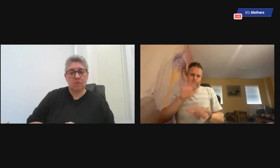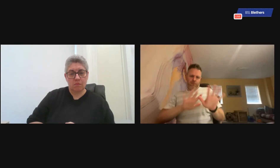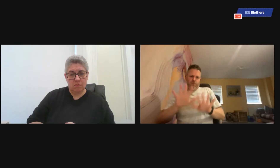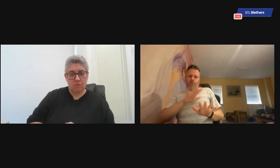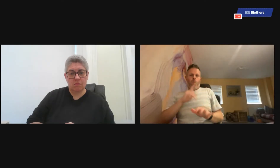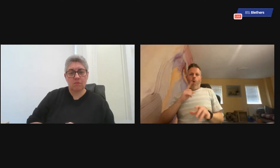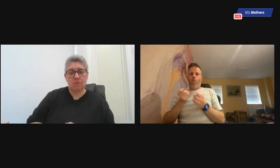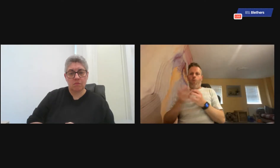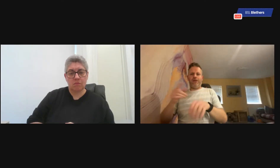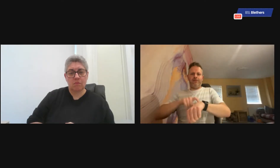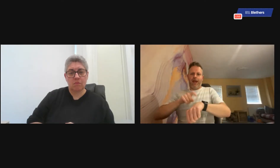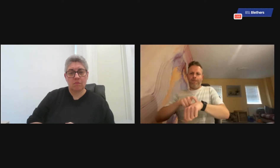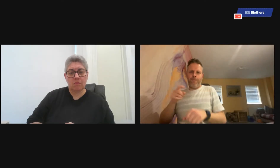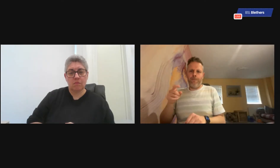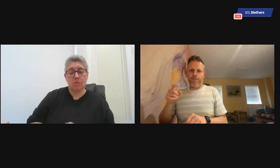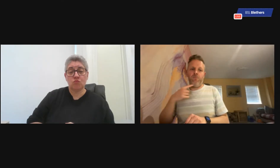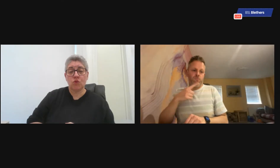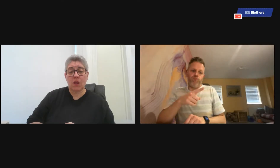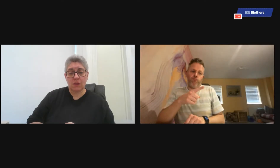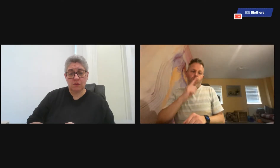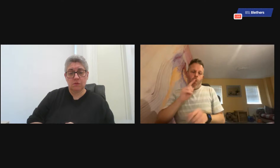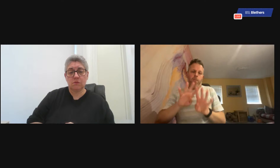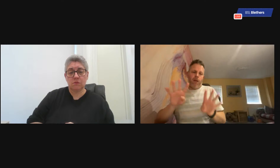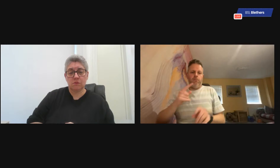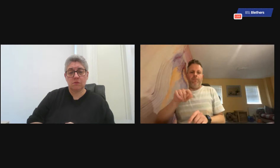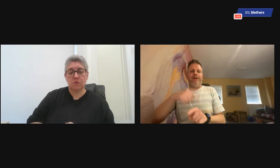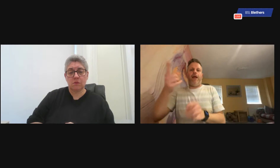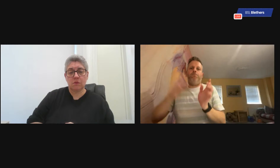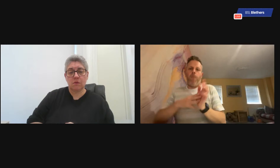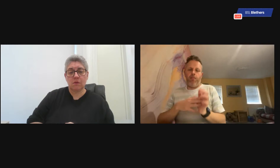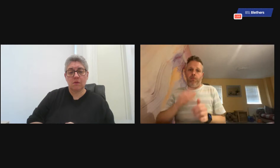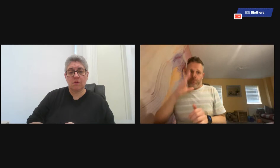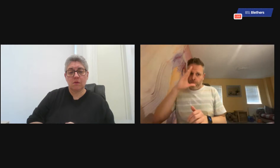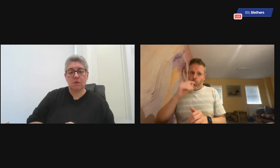you're then told whether you've passed or failed. And